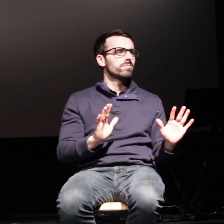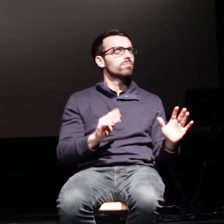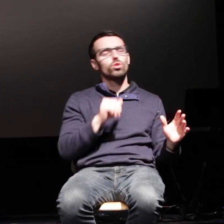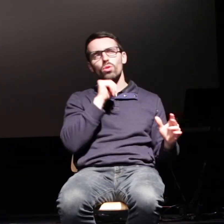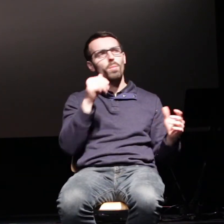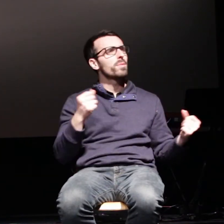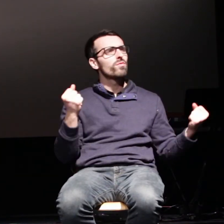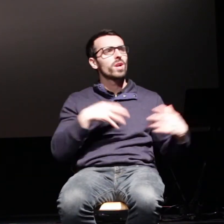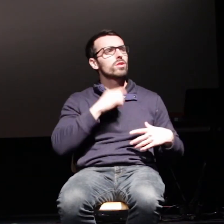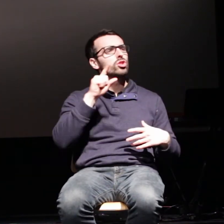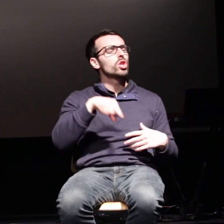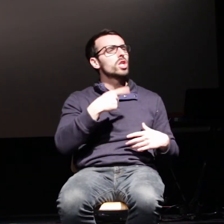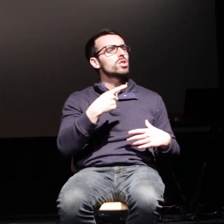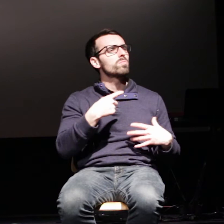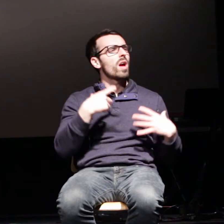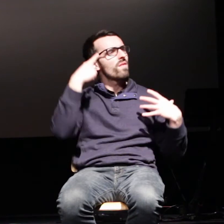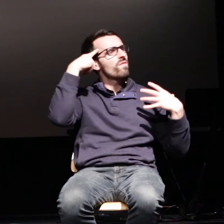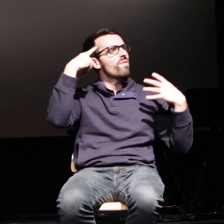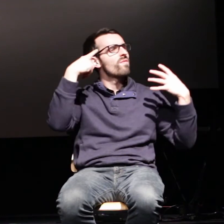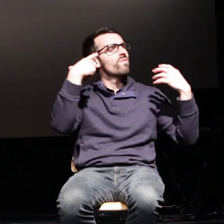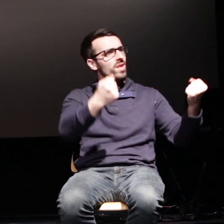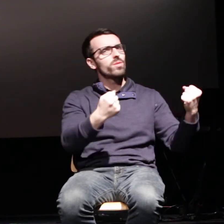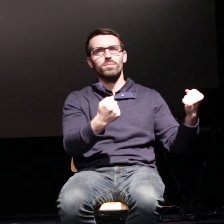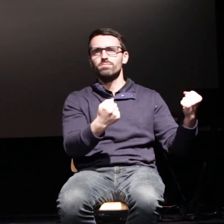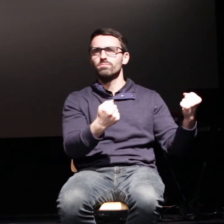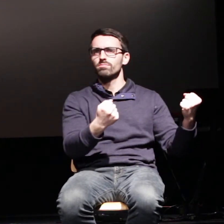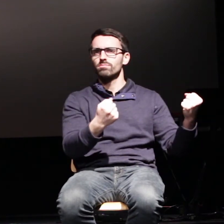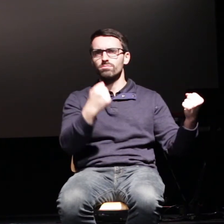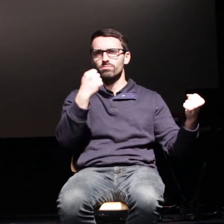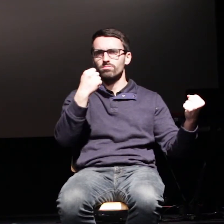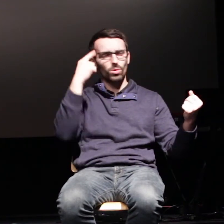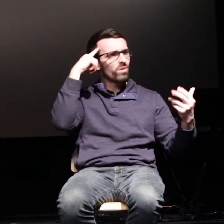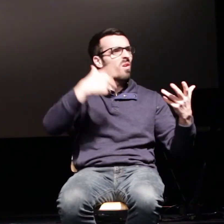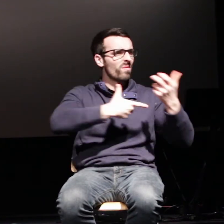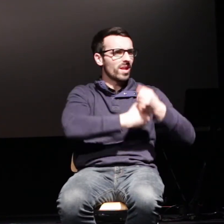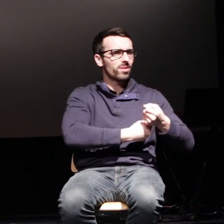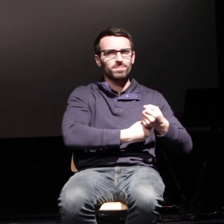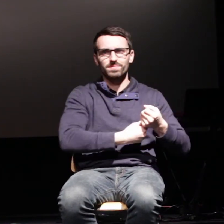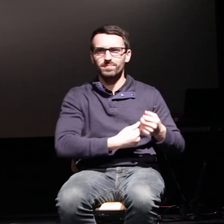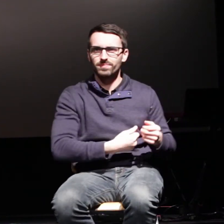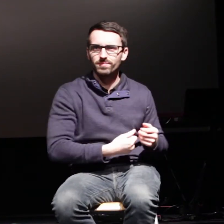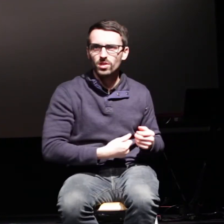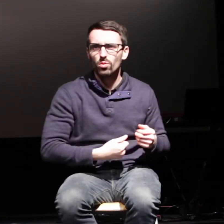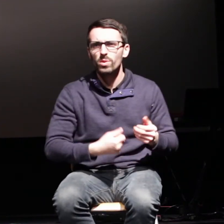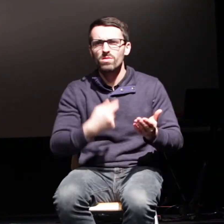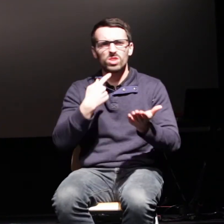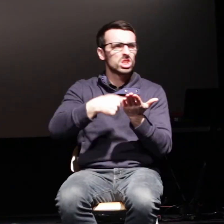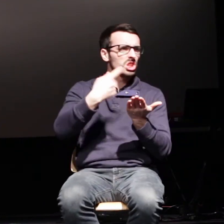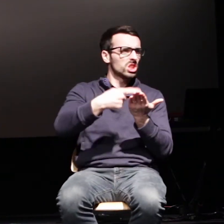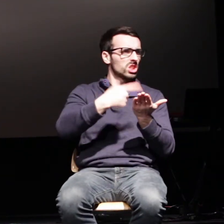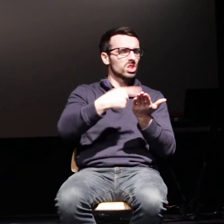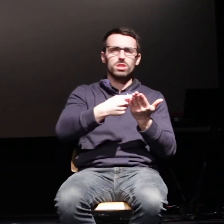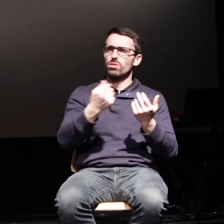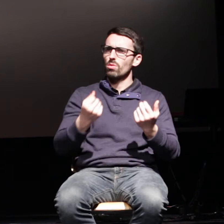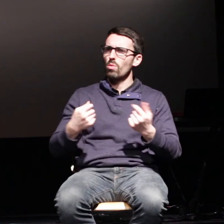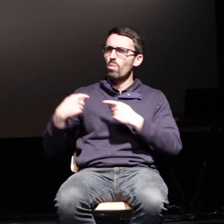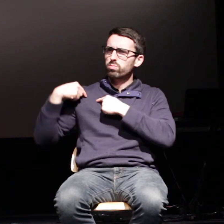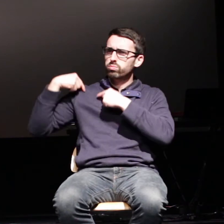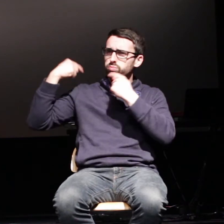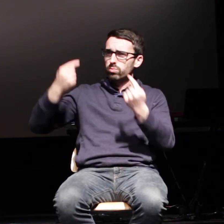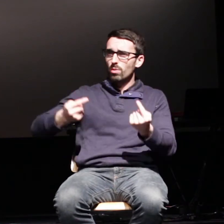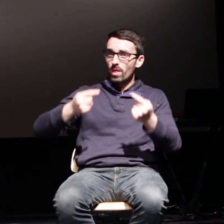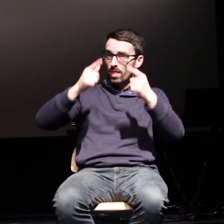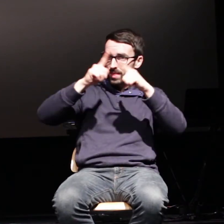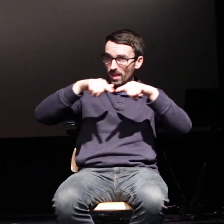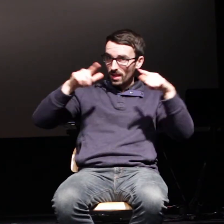just have faith. We've talked about this so many times at Frontline, but the language of faith is always yes before